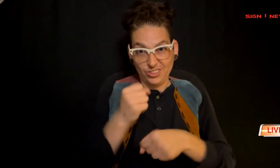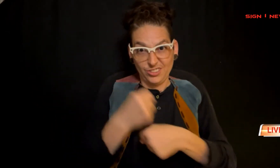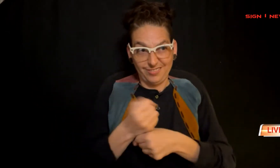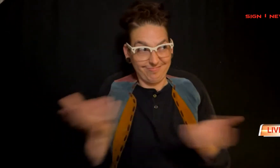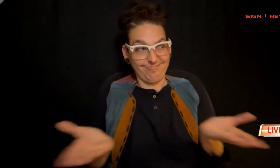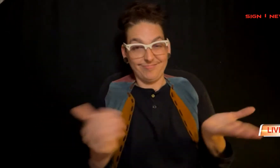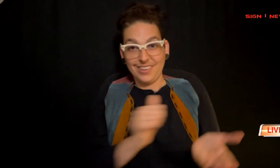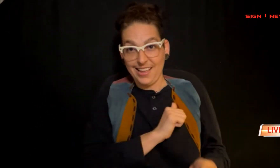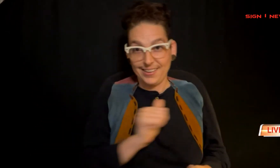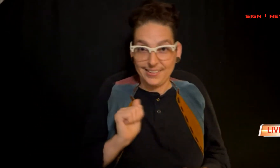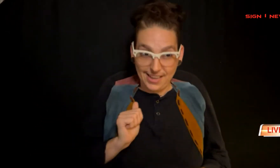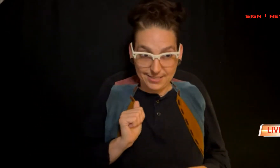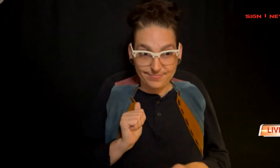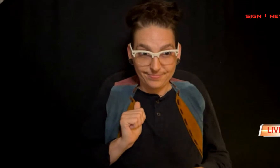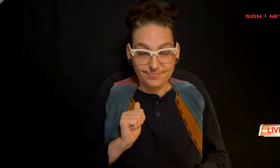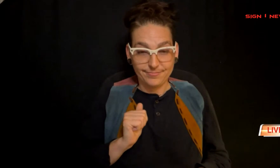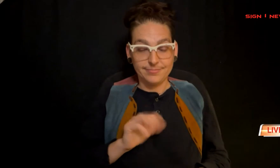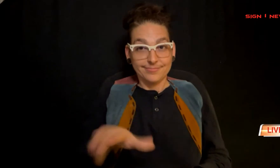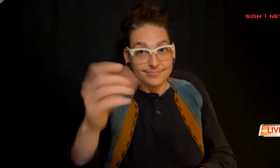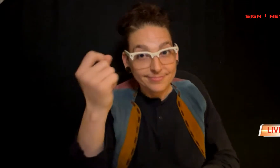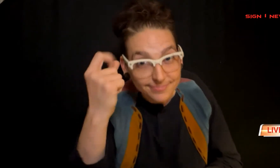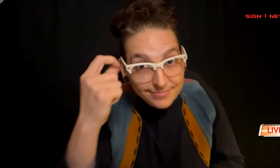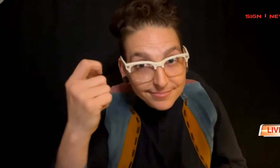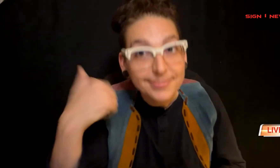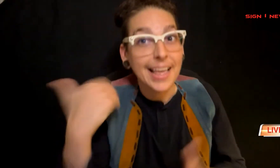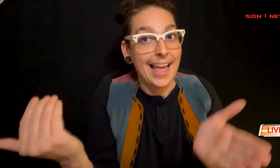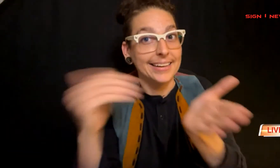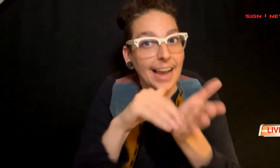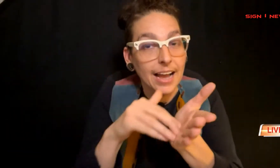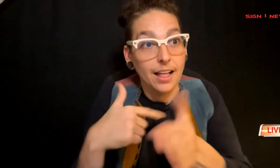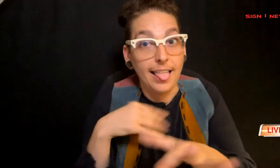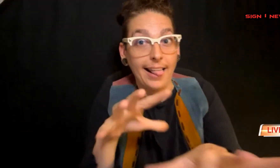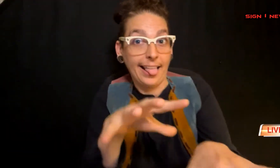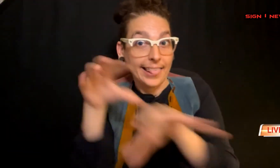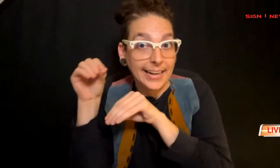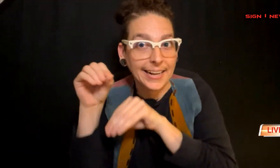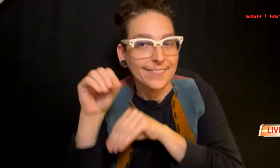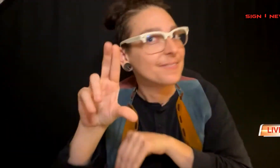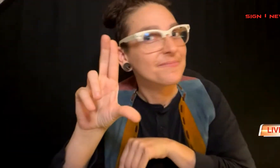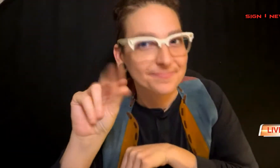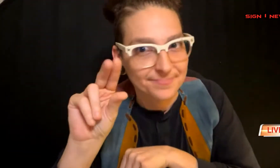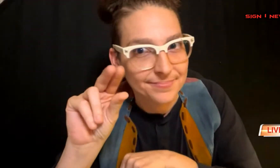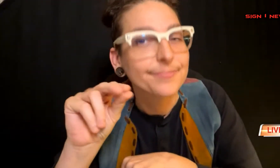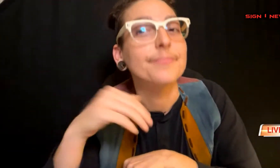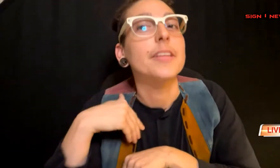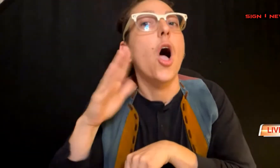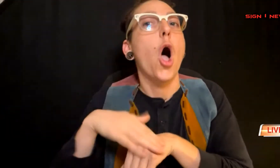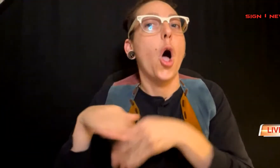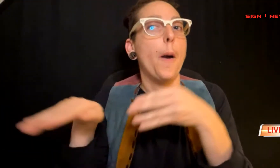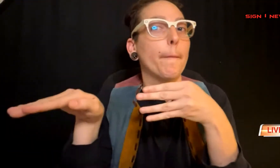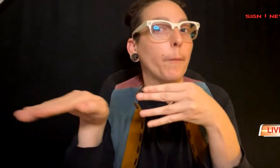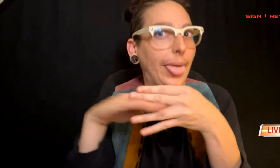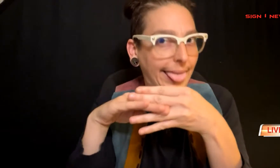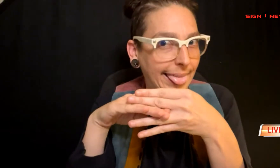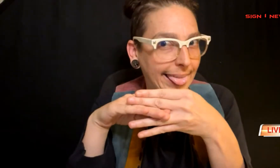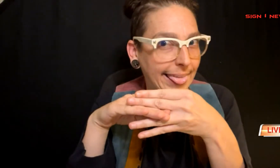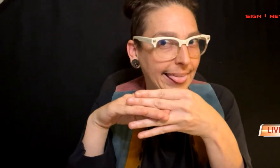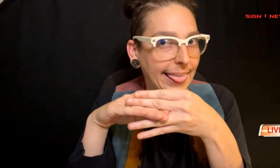to work on a major studio production here in Atlanta. Understand, again, I'm not leaving. I'm just on a